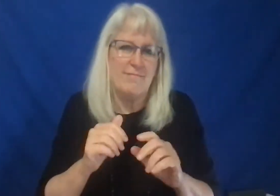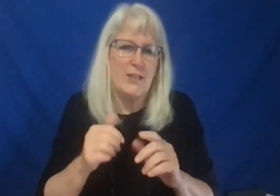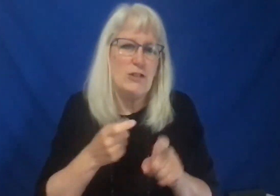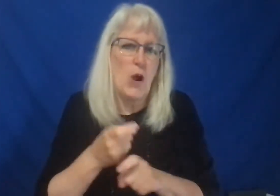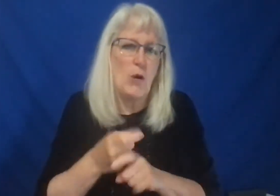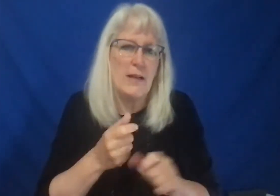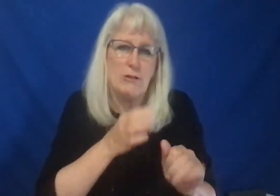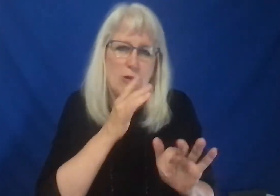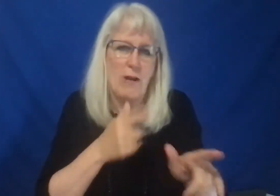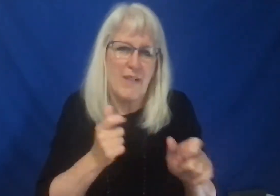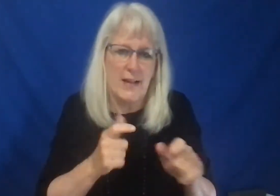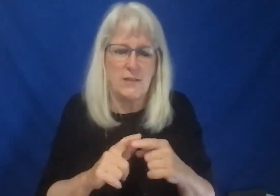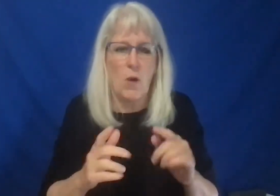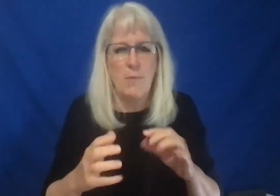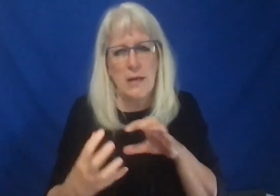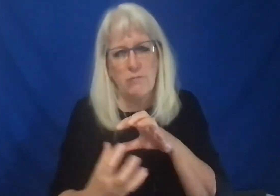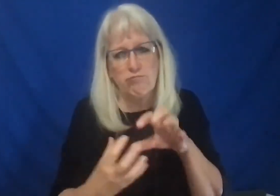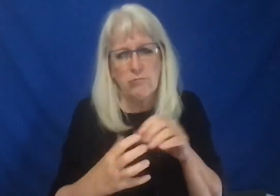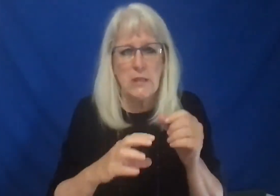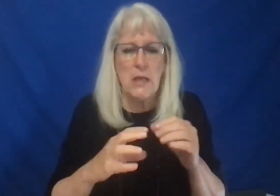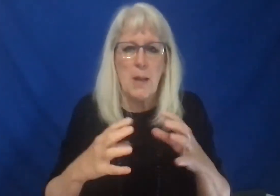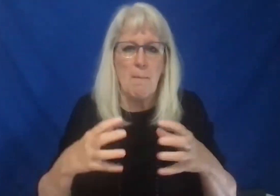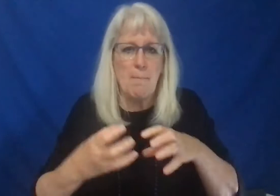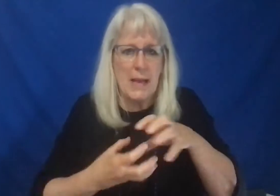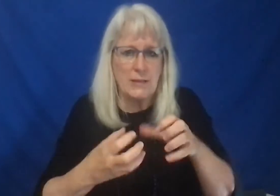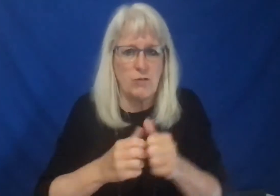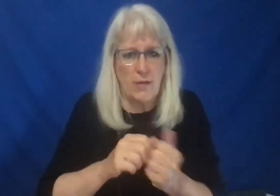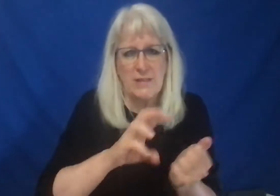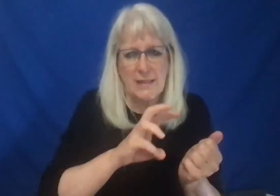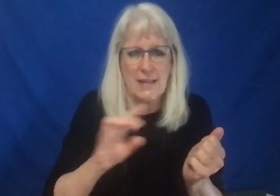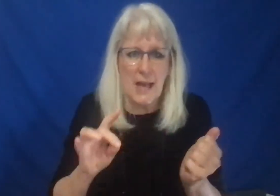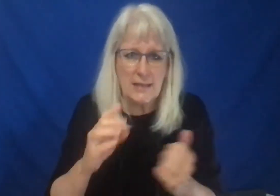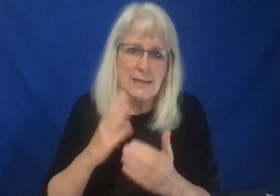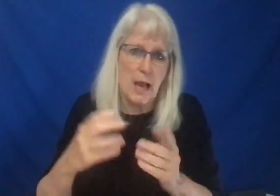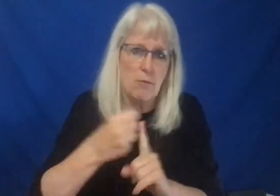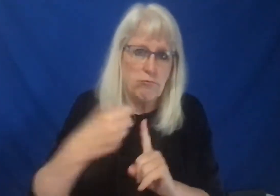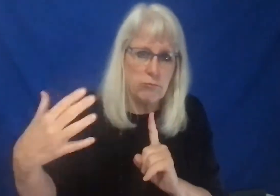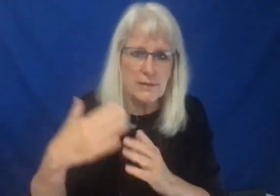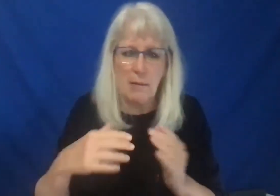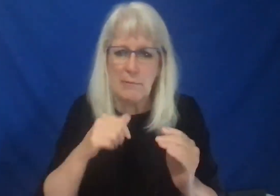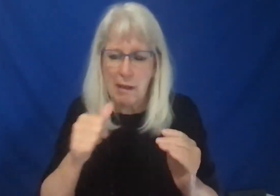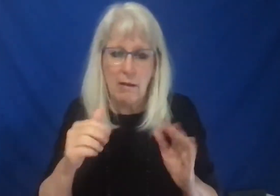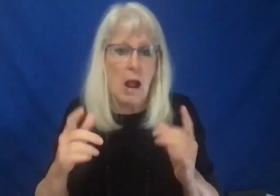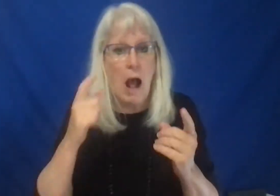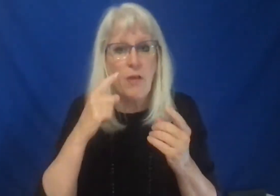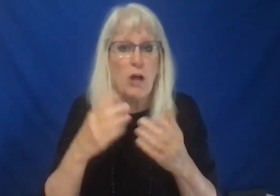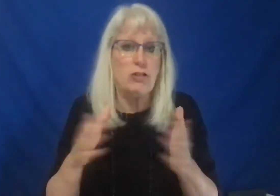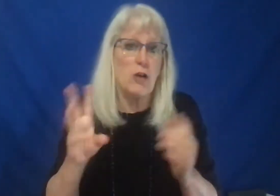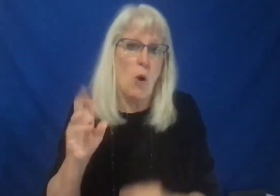into 8 and unpack others more fully than some. And I thought about starting with the general warranties of the conference because they are